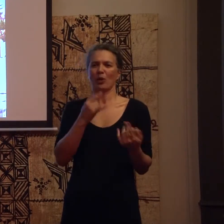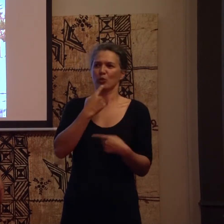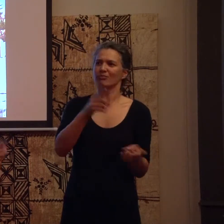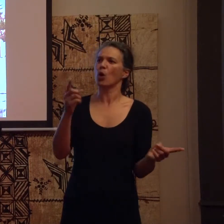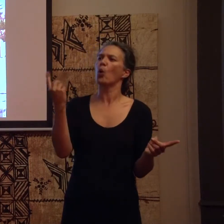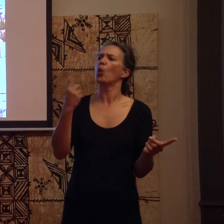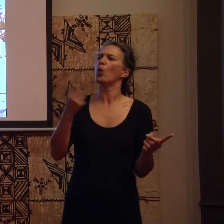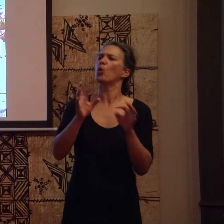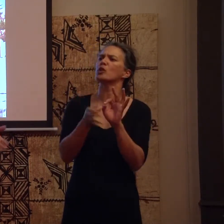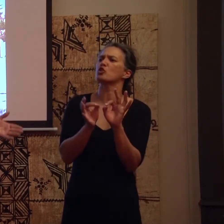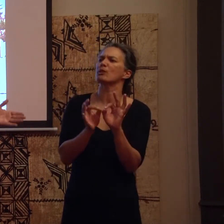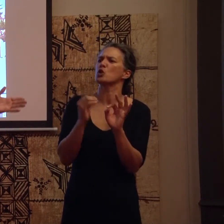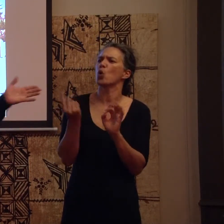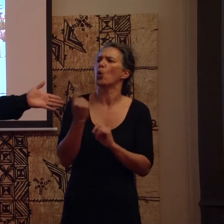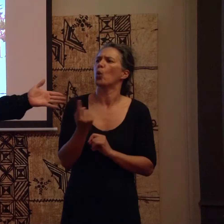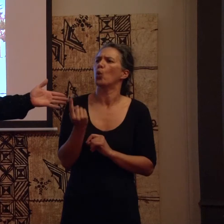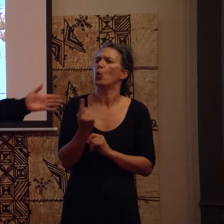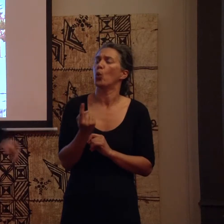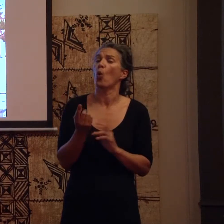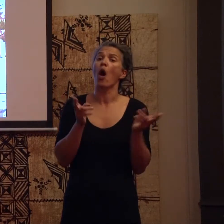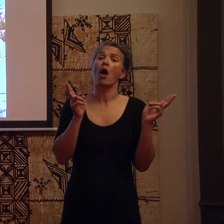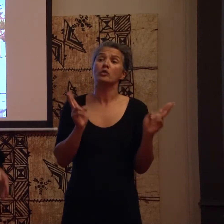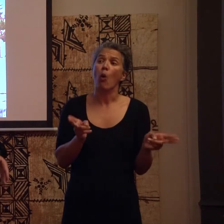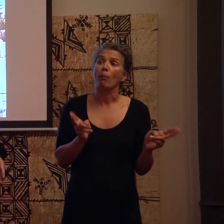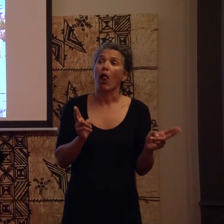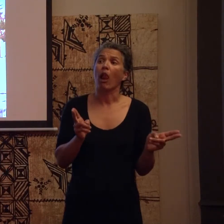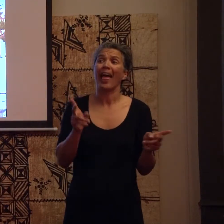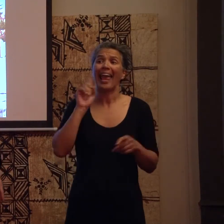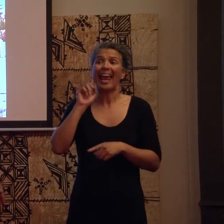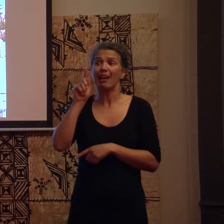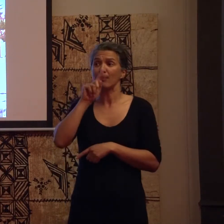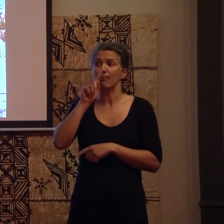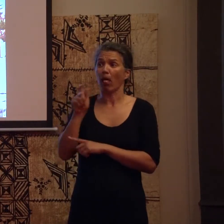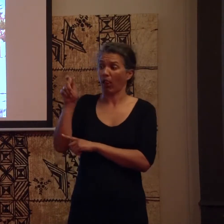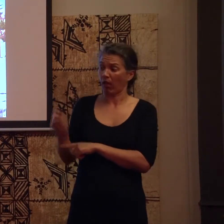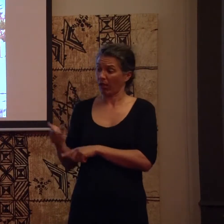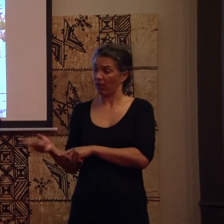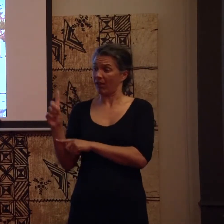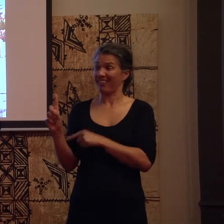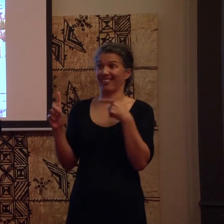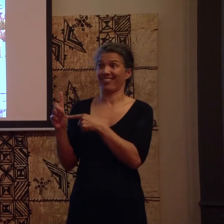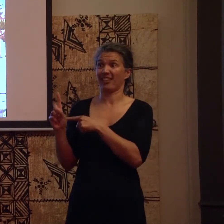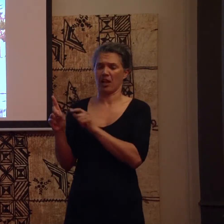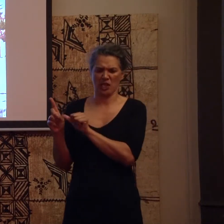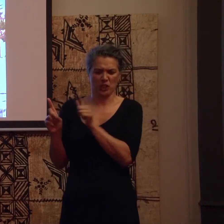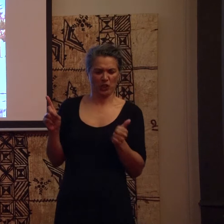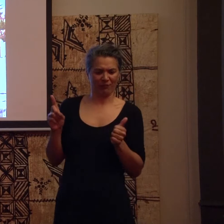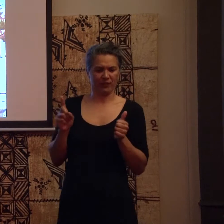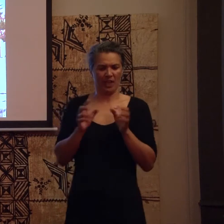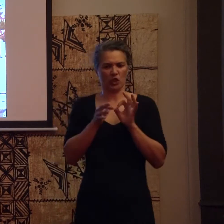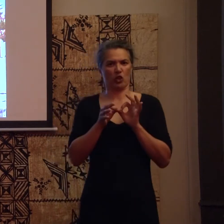tonight. Normally at Pecha, Tania and Harry, where's she gone? Oh, Harry's sitting down here, are